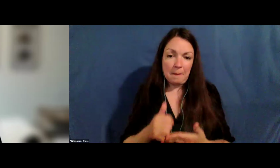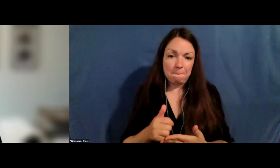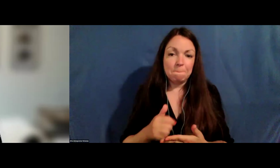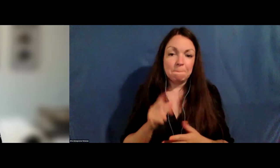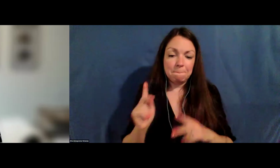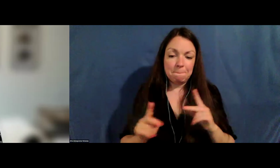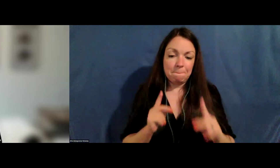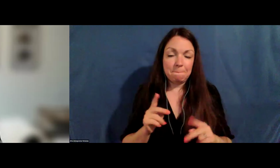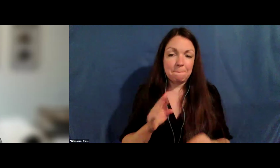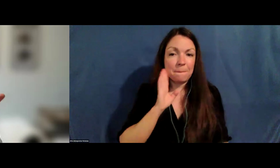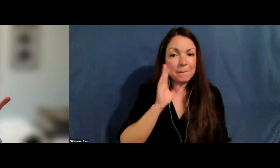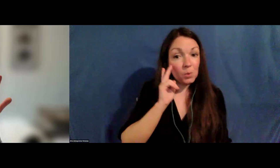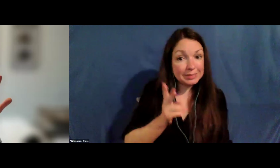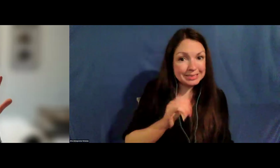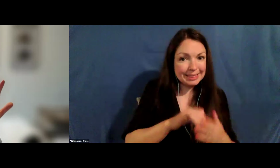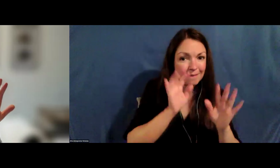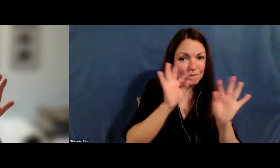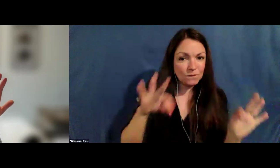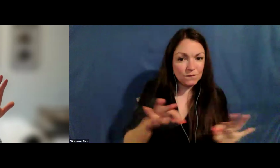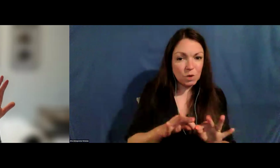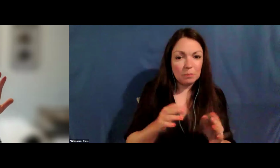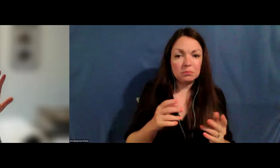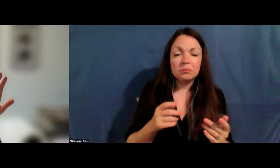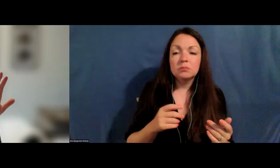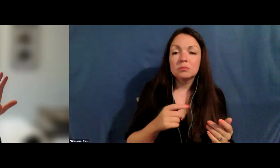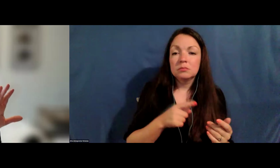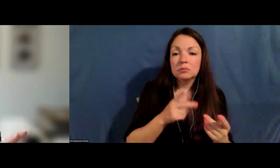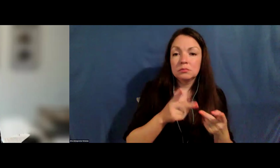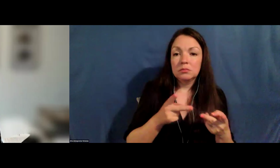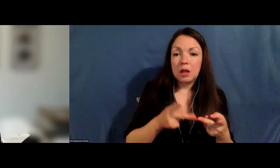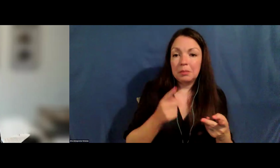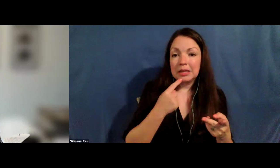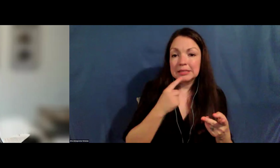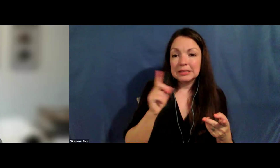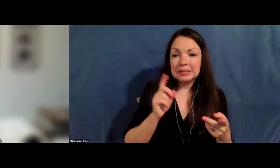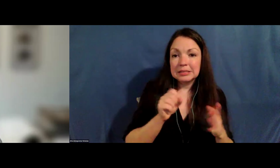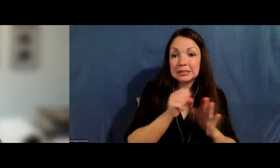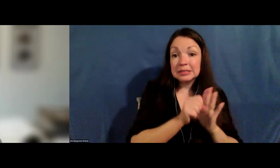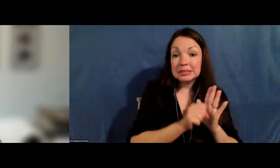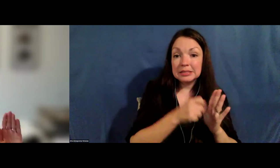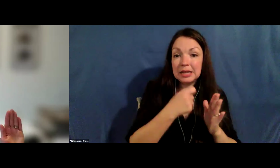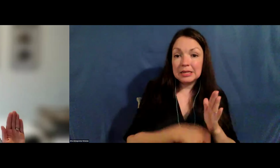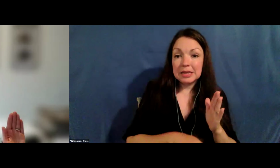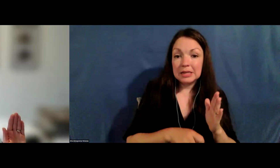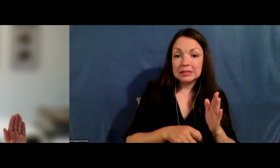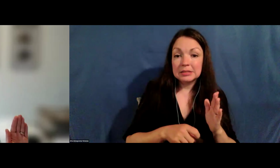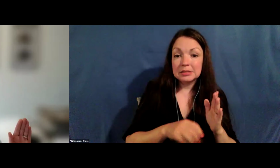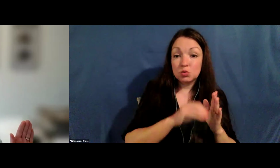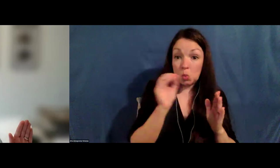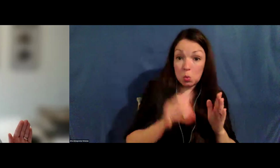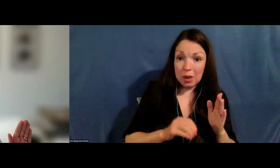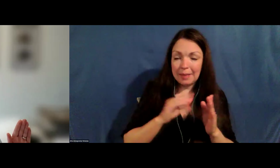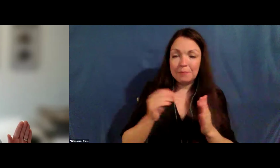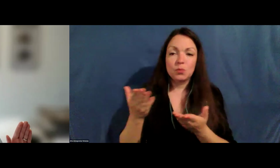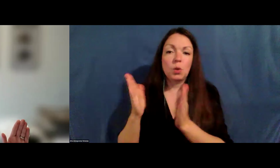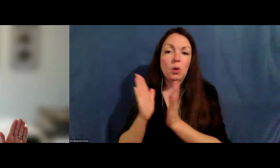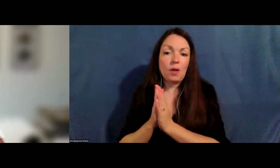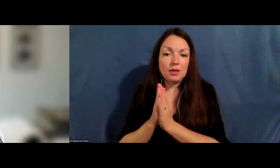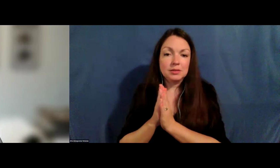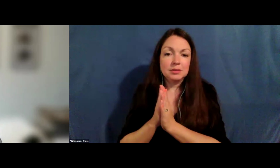see on the form that there's a place for you to put the where the state tax rate is that you've collected, and they also request